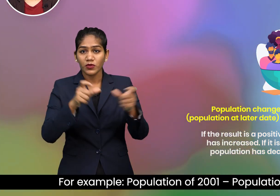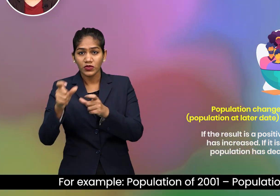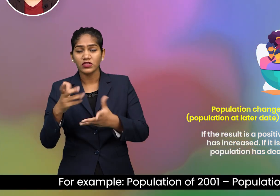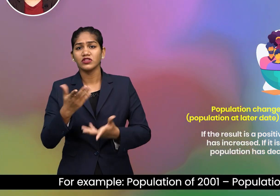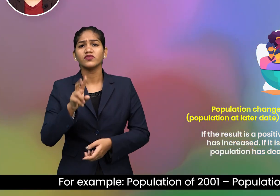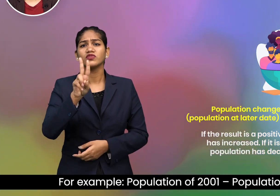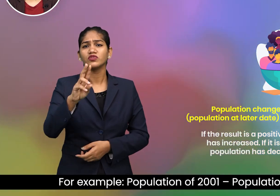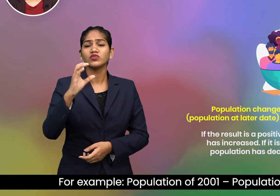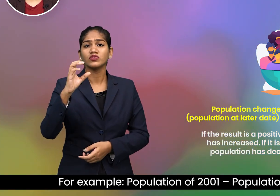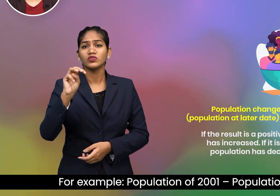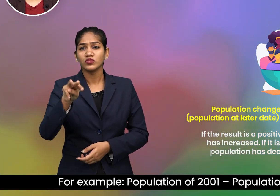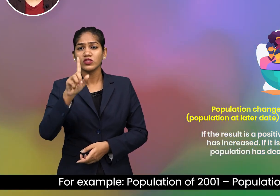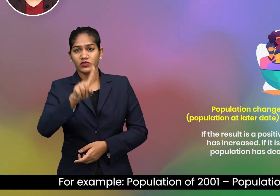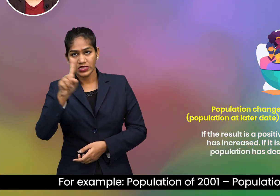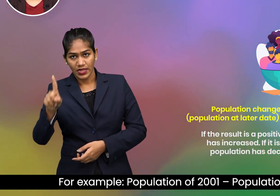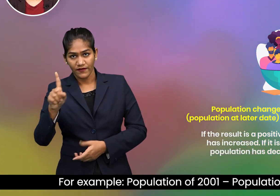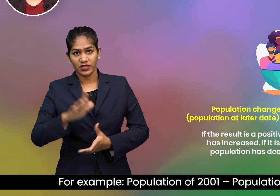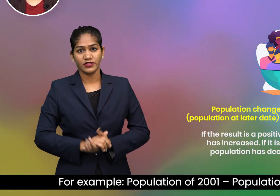of 2011.